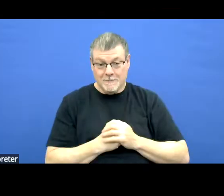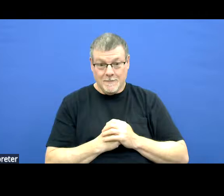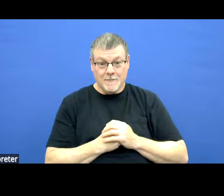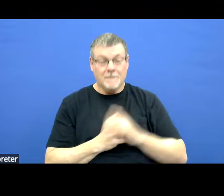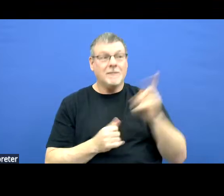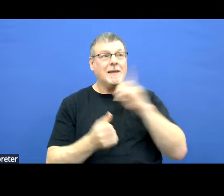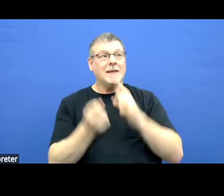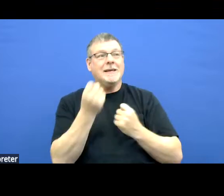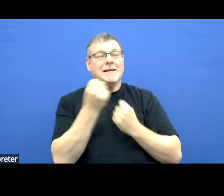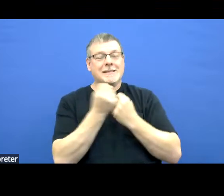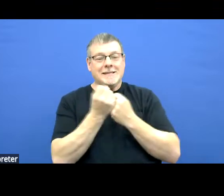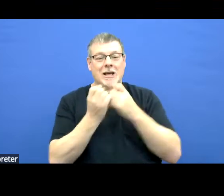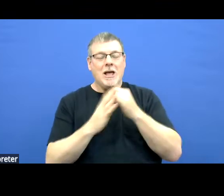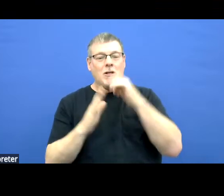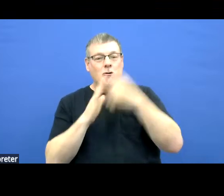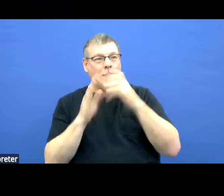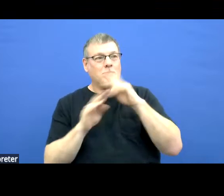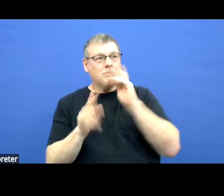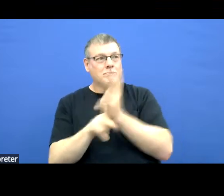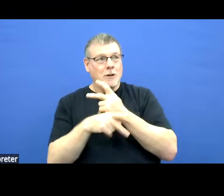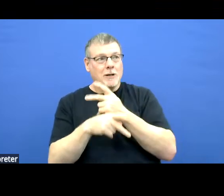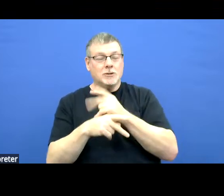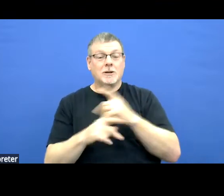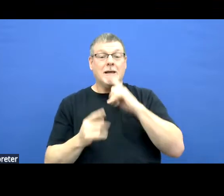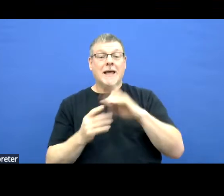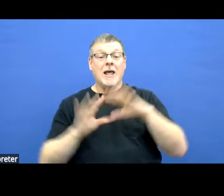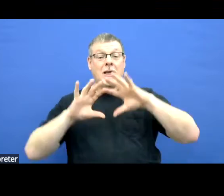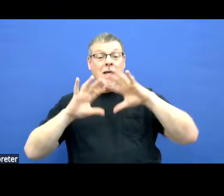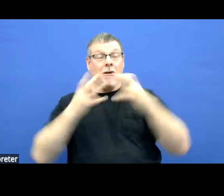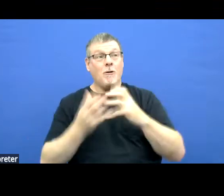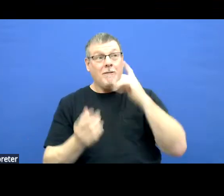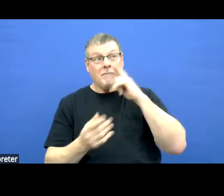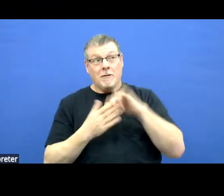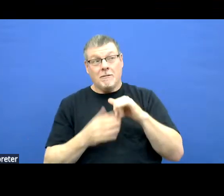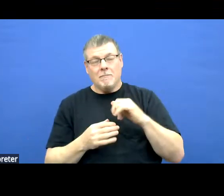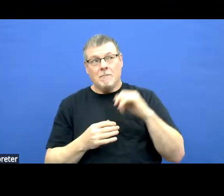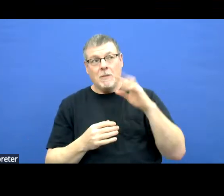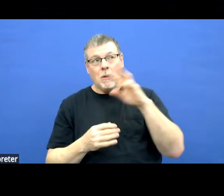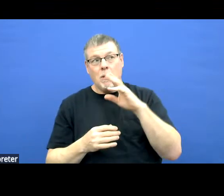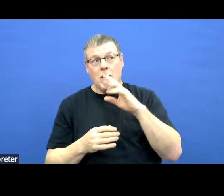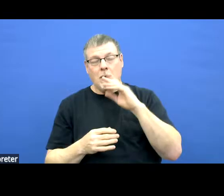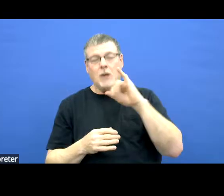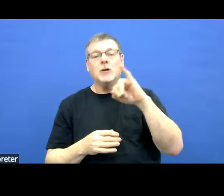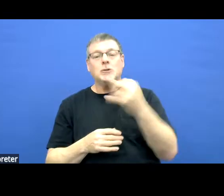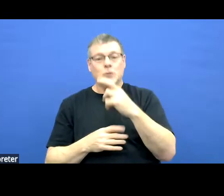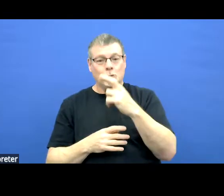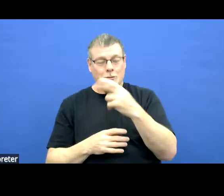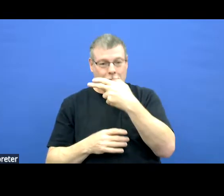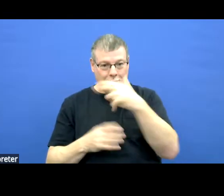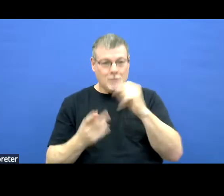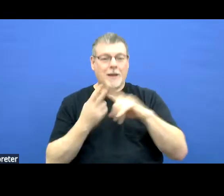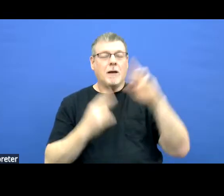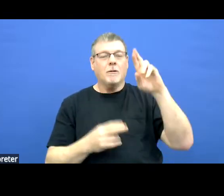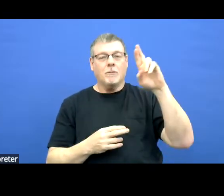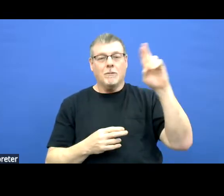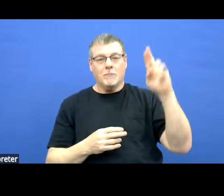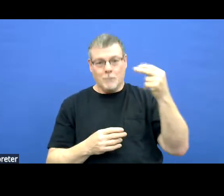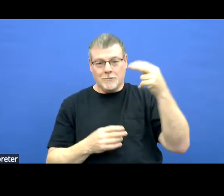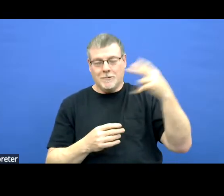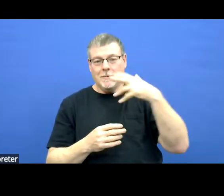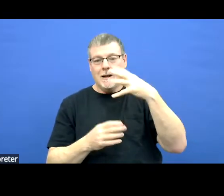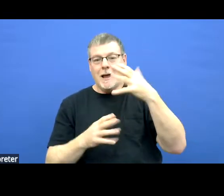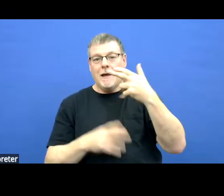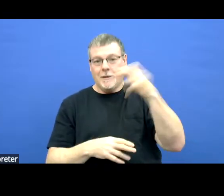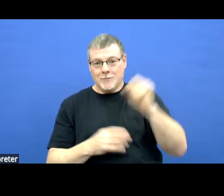the costume production and organization of cast celebrations for Roth Junior High and Rush Henrietta High School